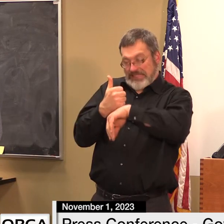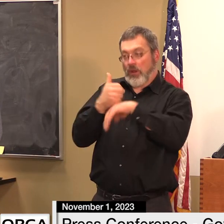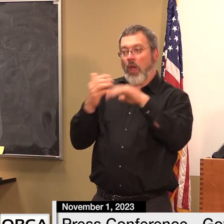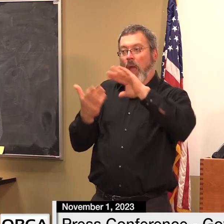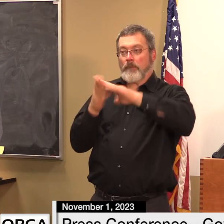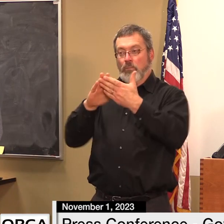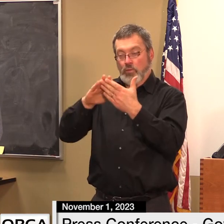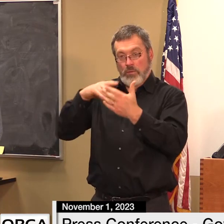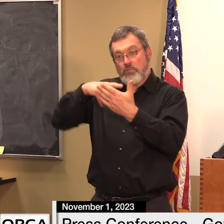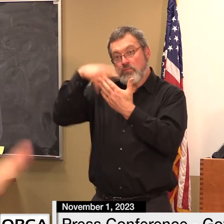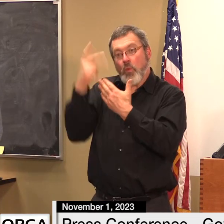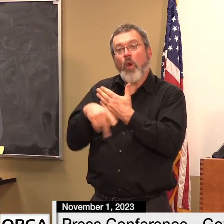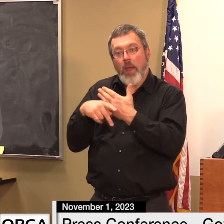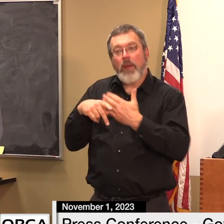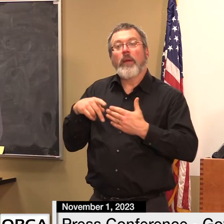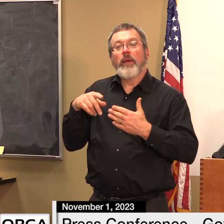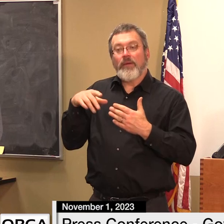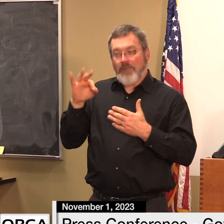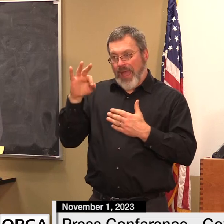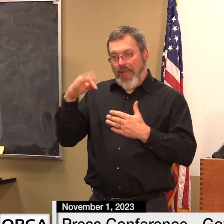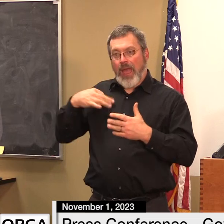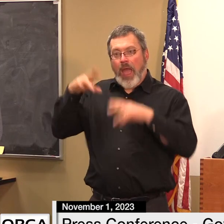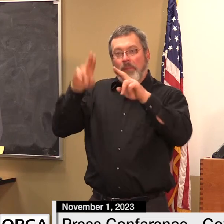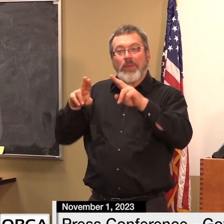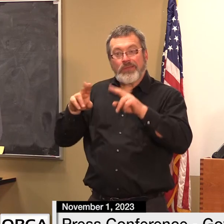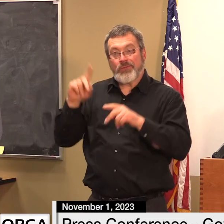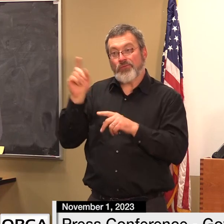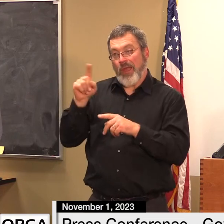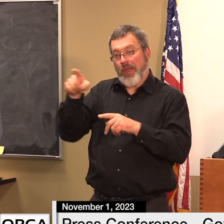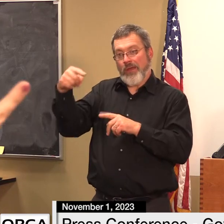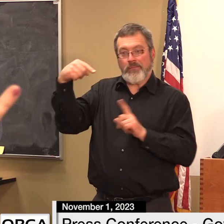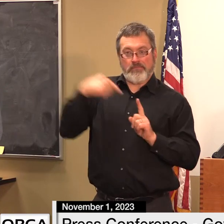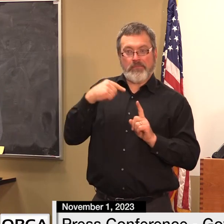or find an application on our website at